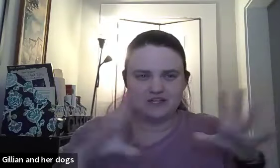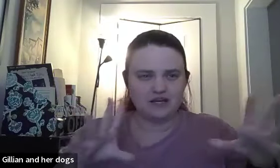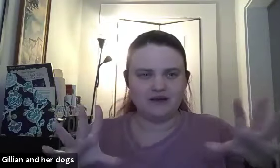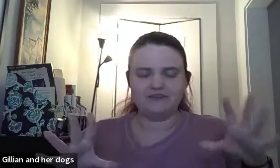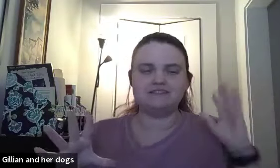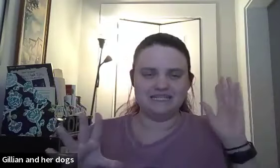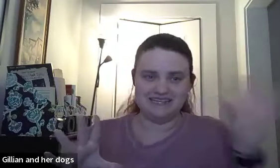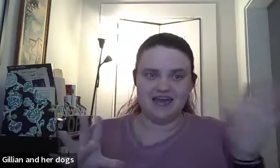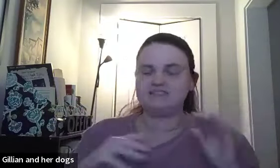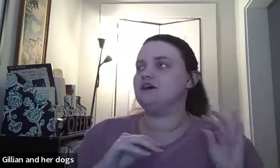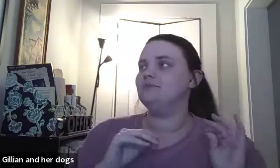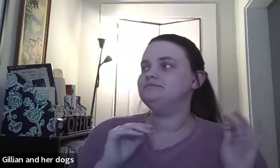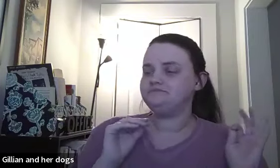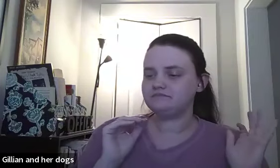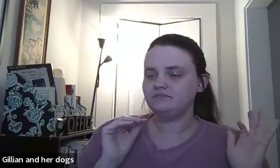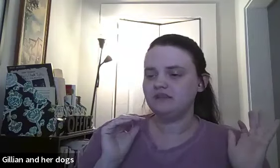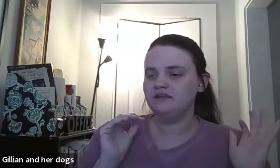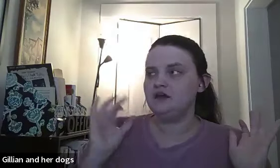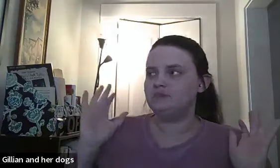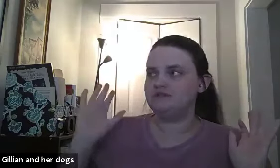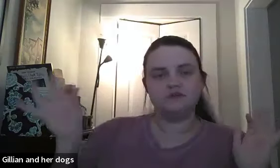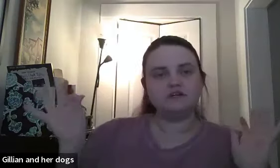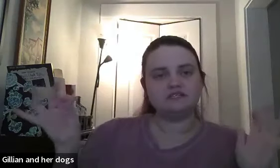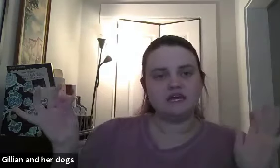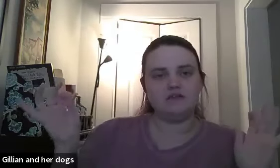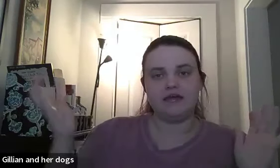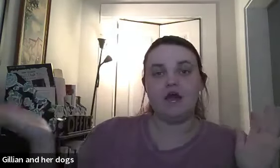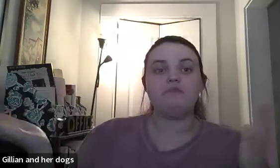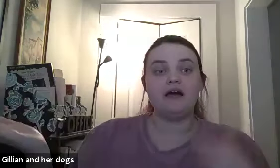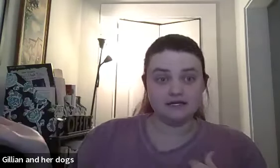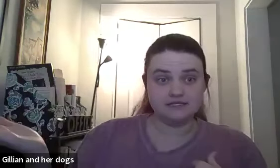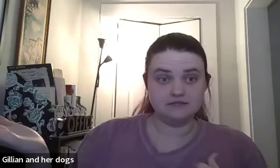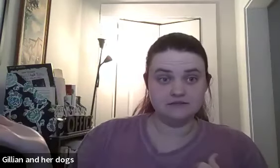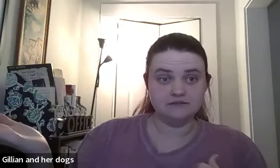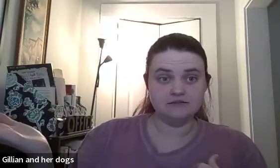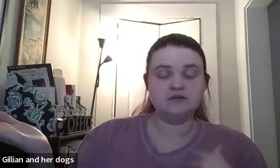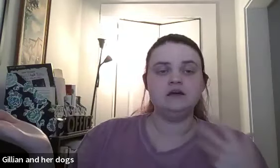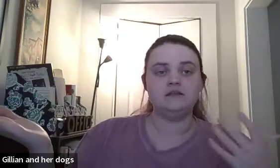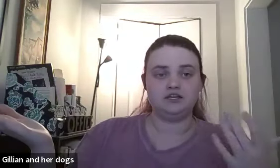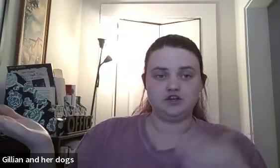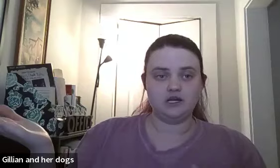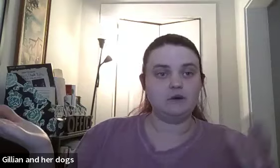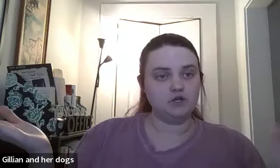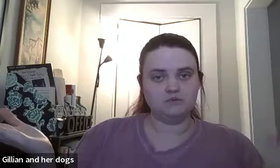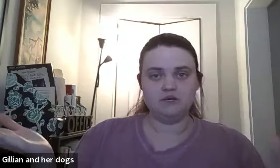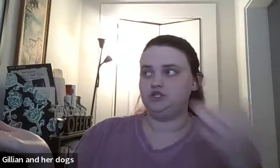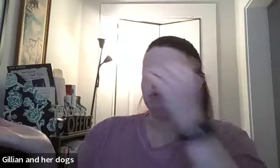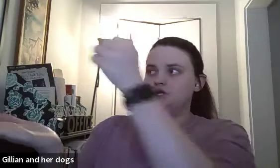do we talk about this? And it's that. So, but if you were going to say like, help us, like you're talking about multiple people, you would